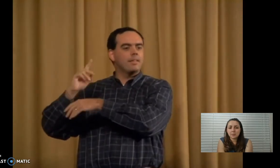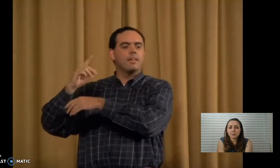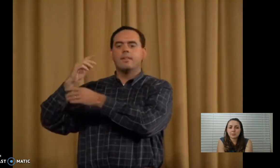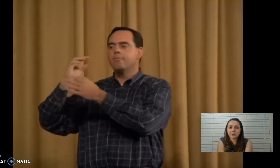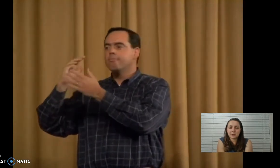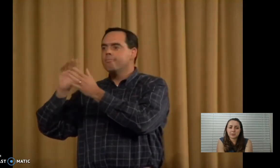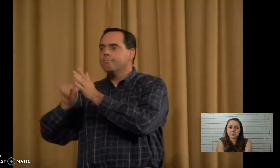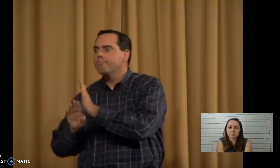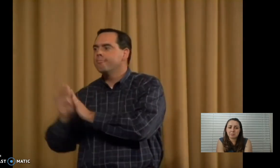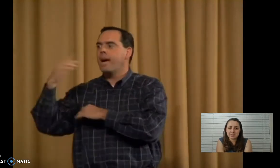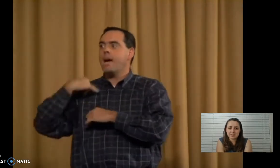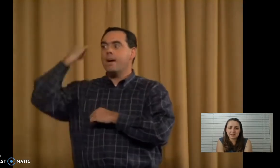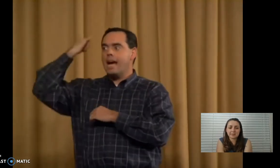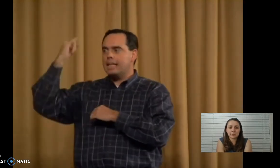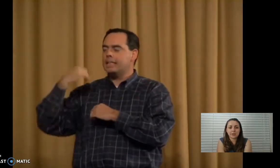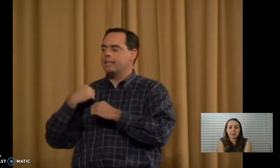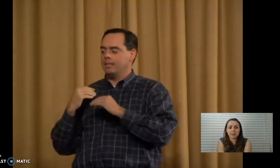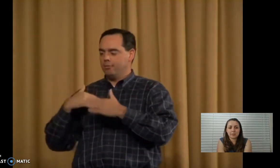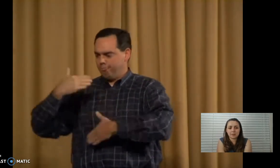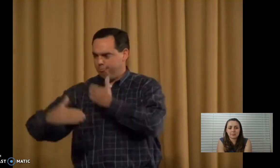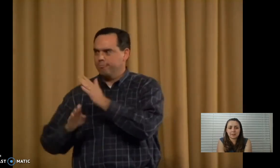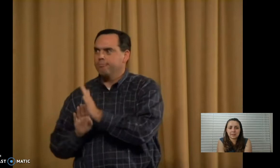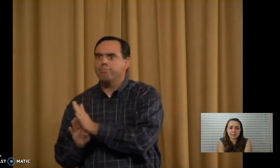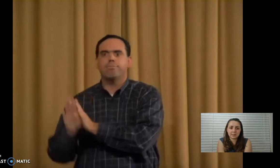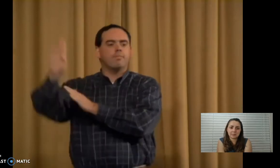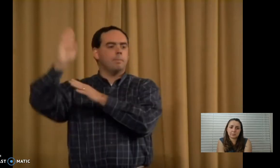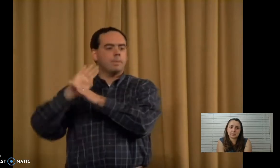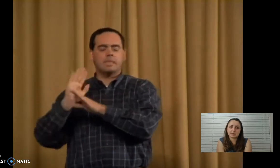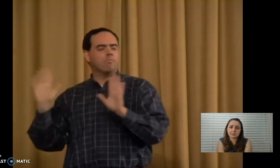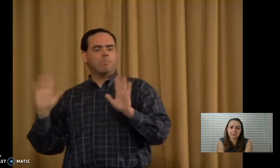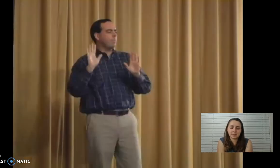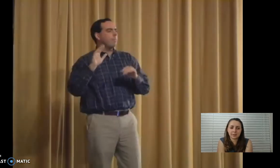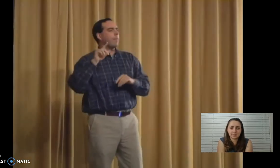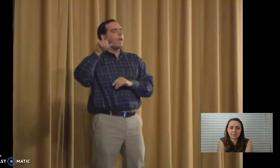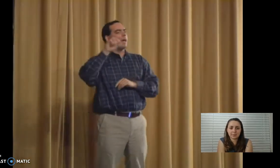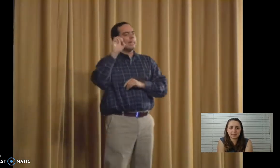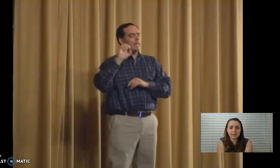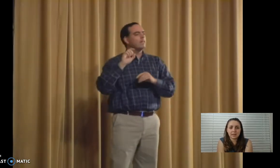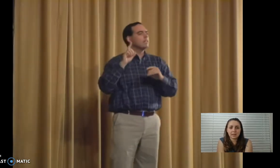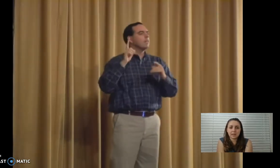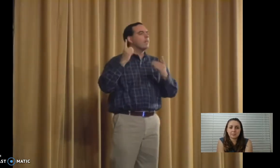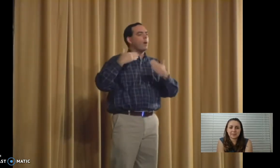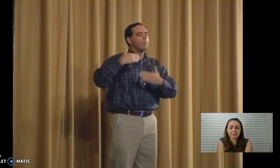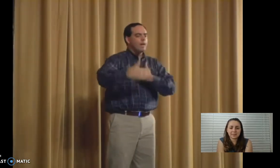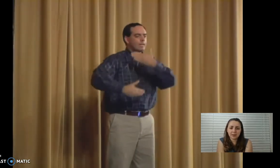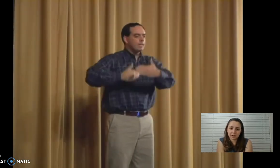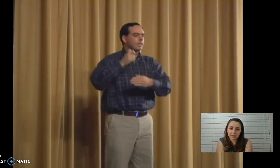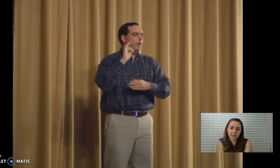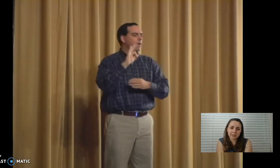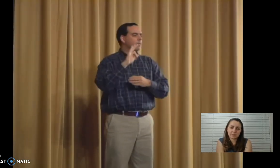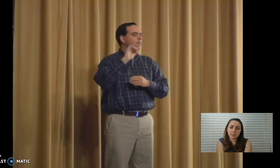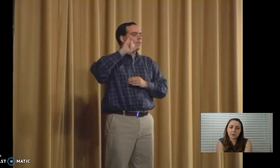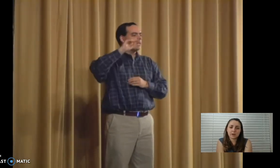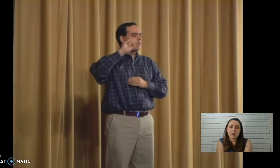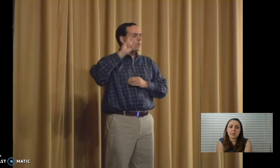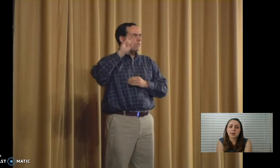a lot of people associate it with the word business or development of ideas and process of developing a business. But it's not really.